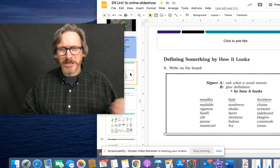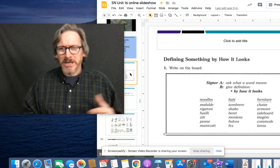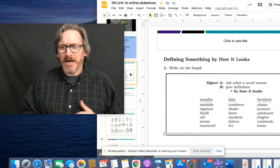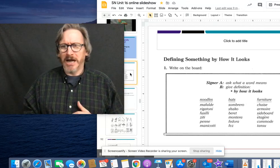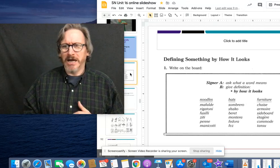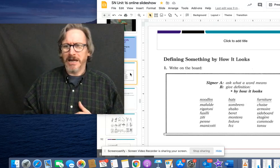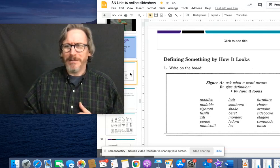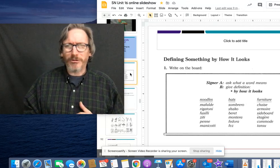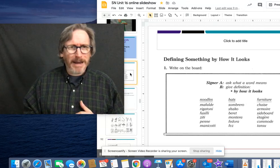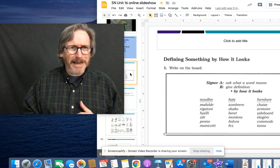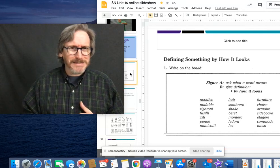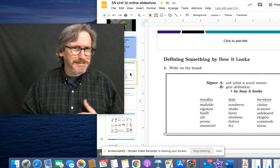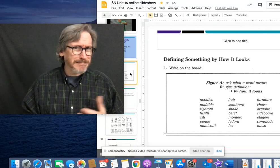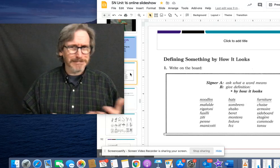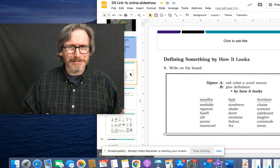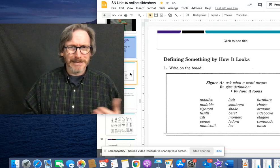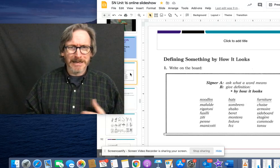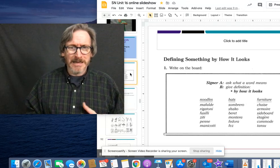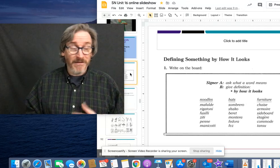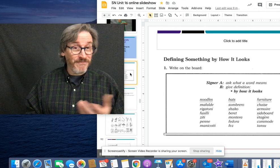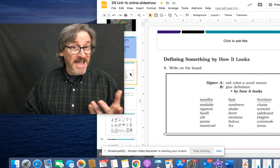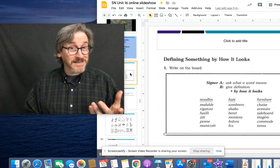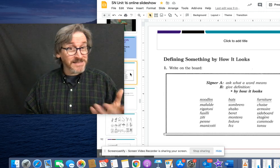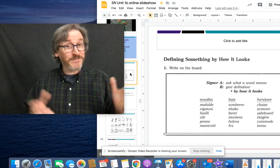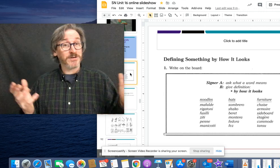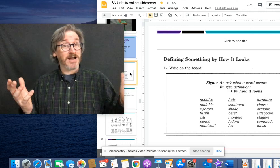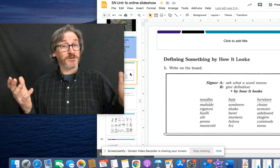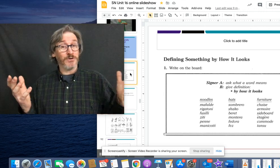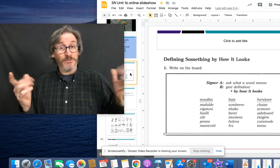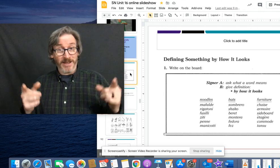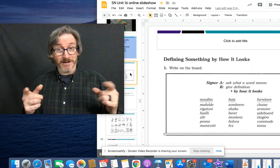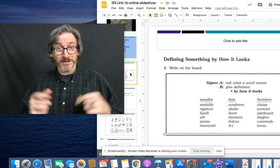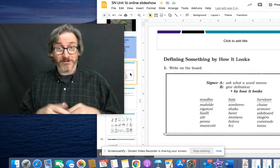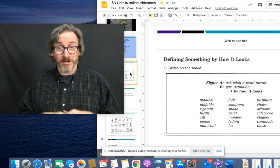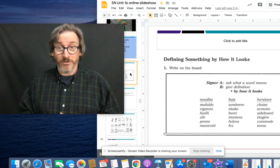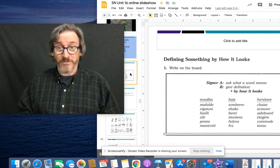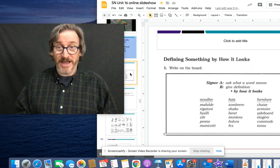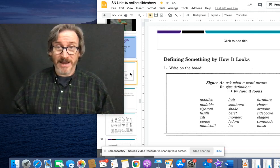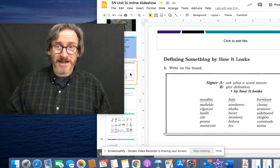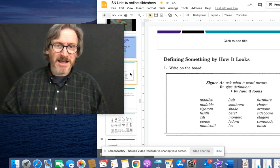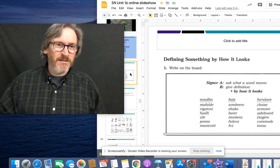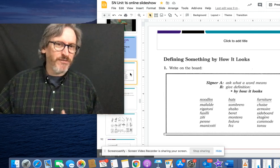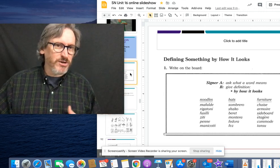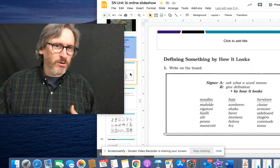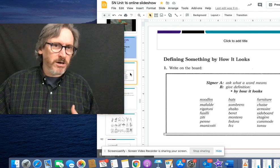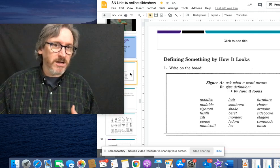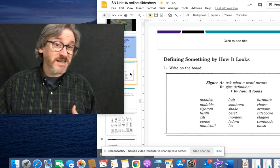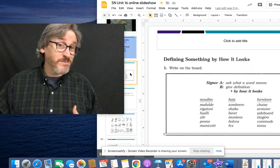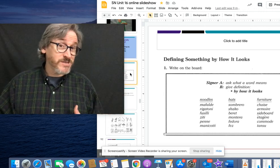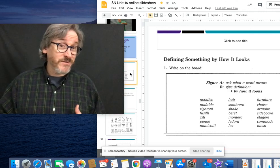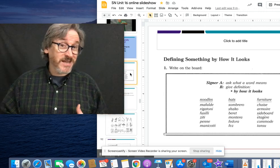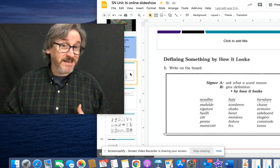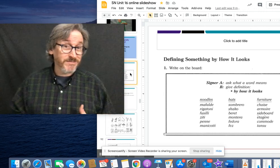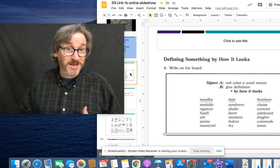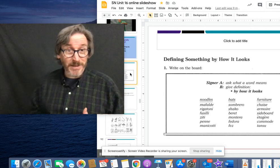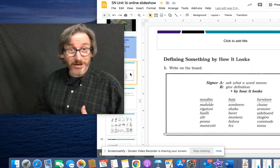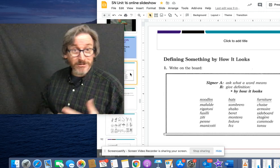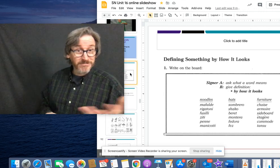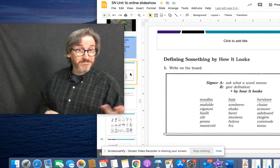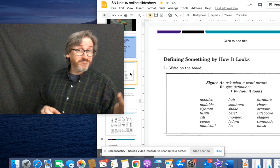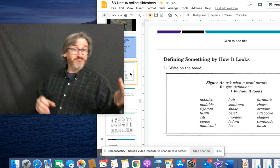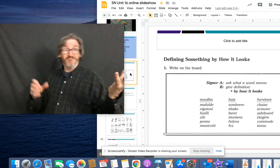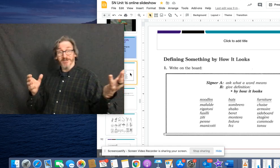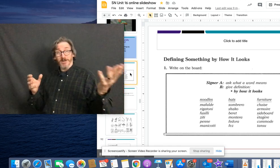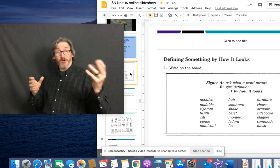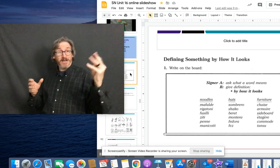winter. Berets, fez, if you're a Doctor Who fan, you're all over that. Fedora, I suppose if you like Tom